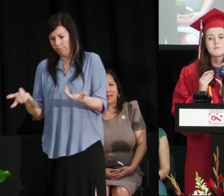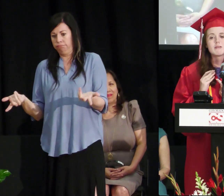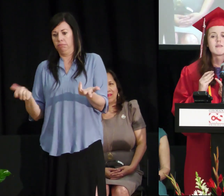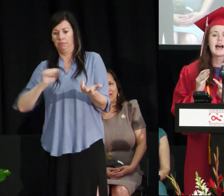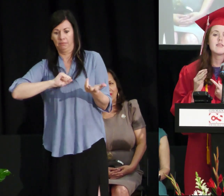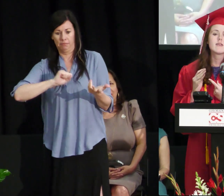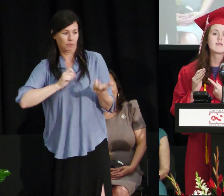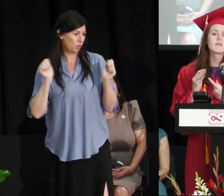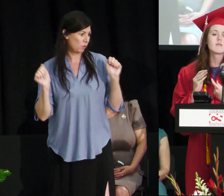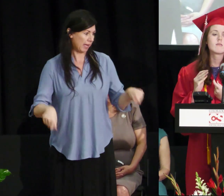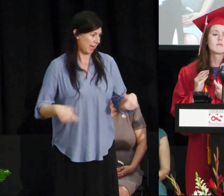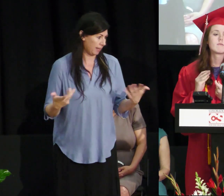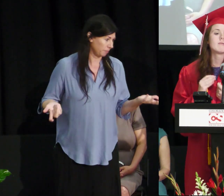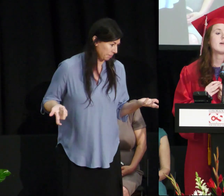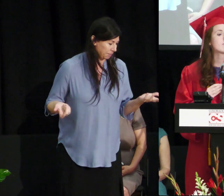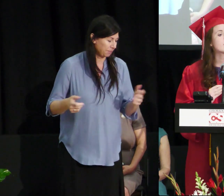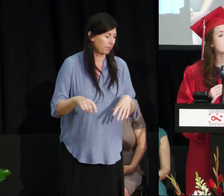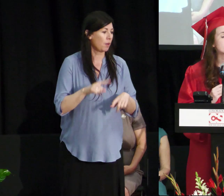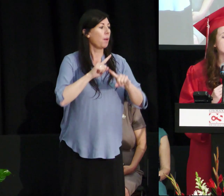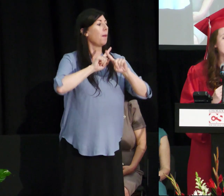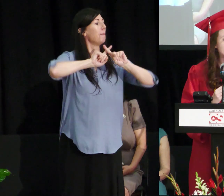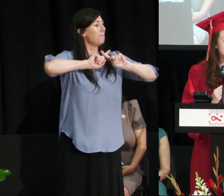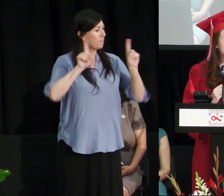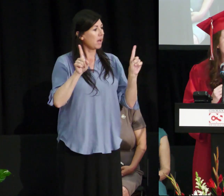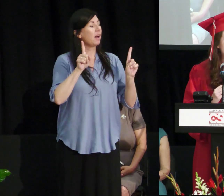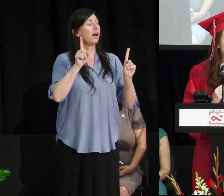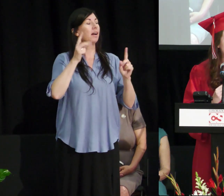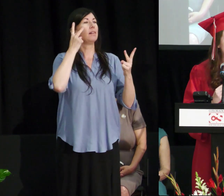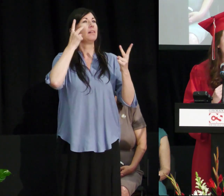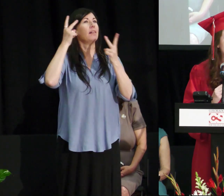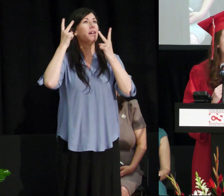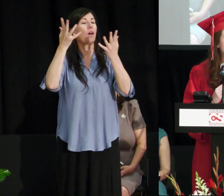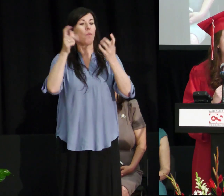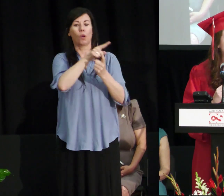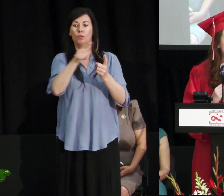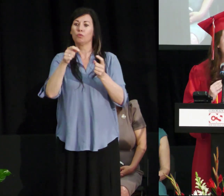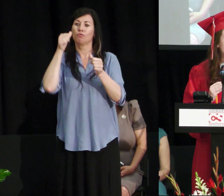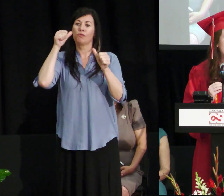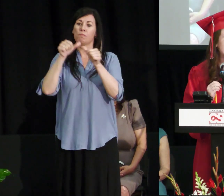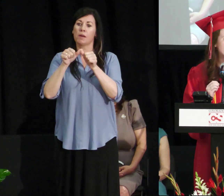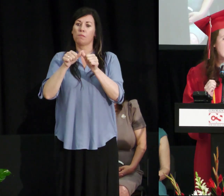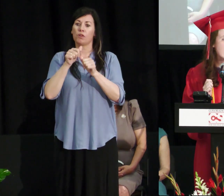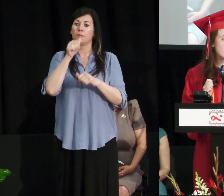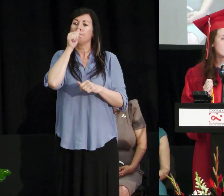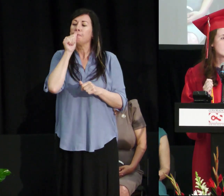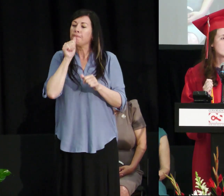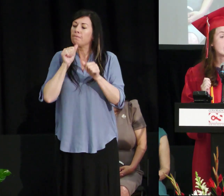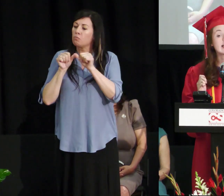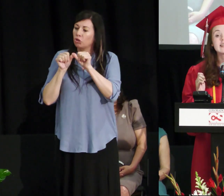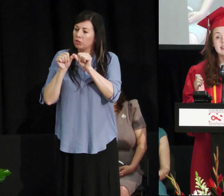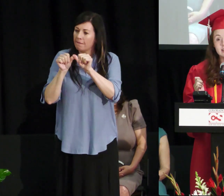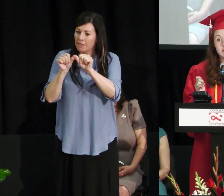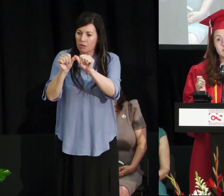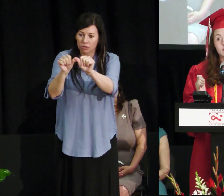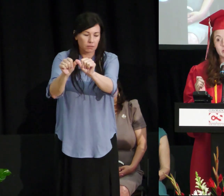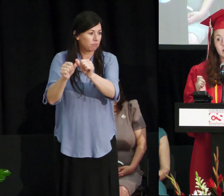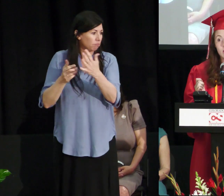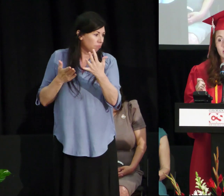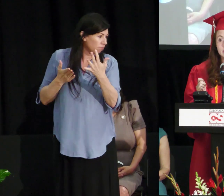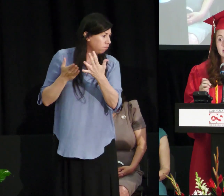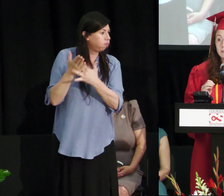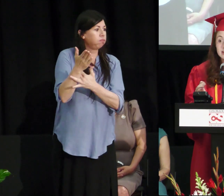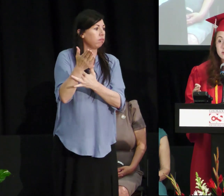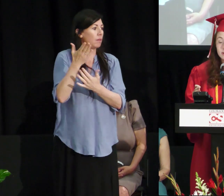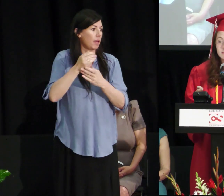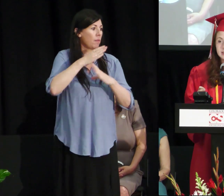But rather, remember the perseverance that we have learned here. Like how we continued to work